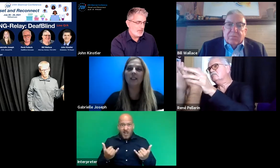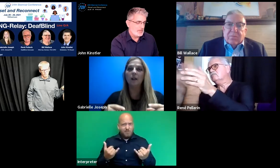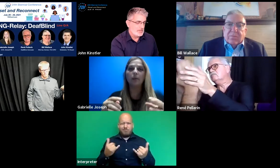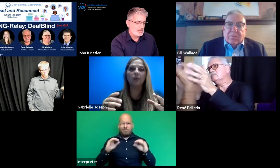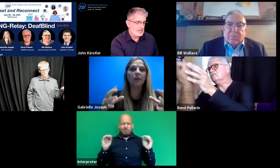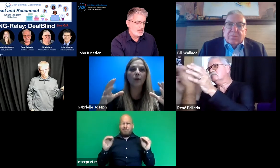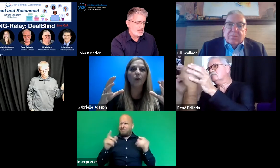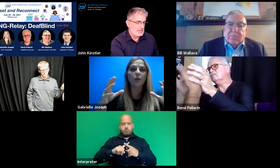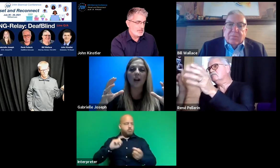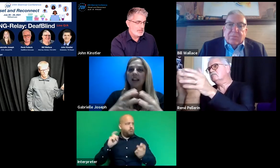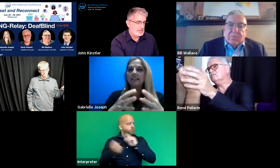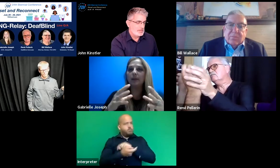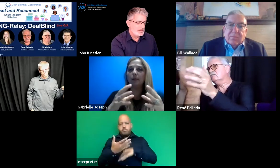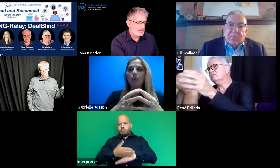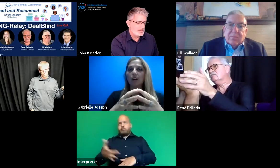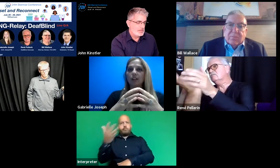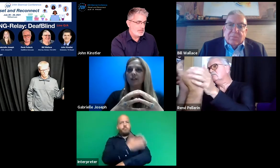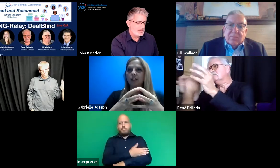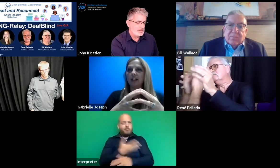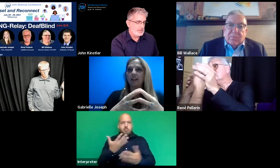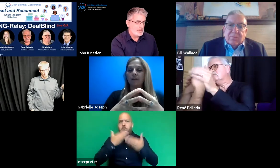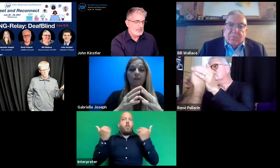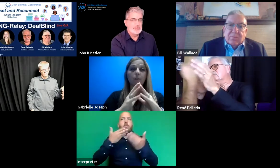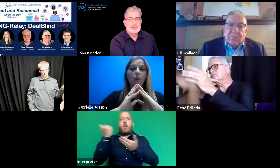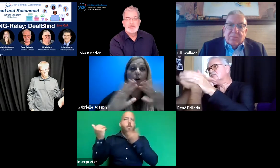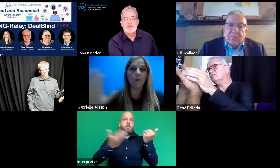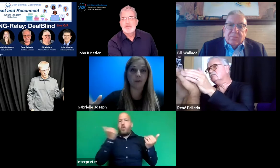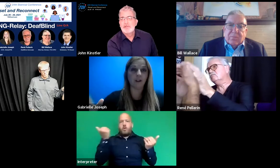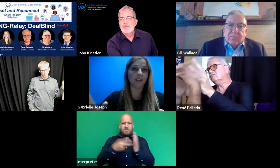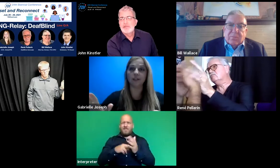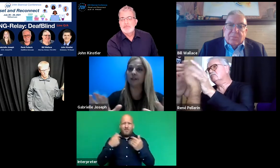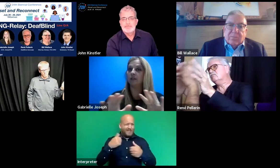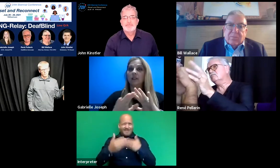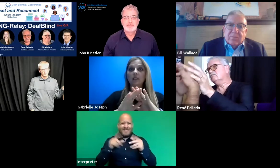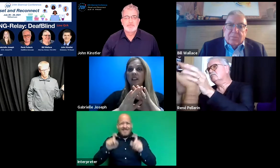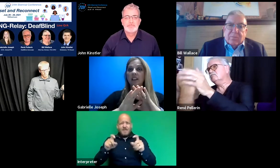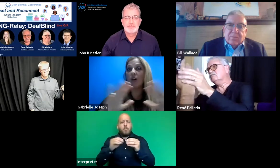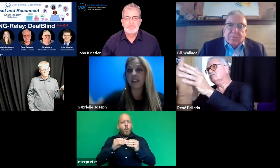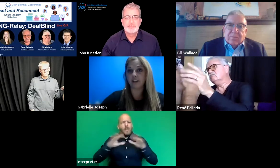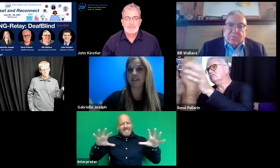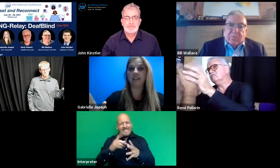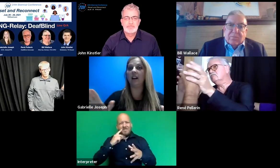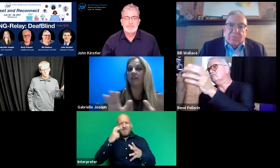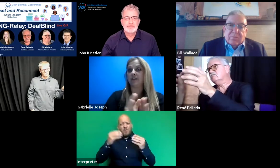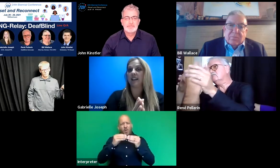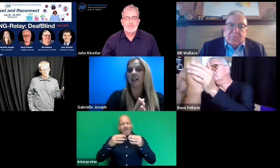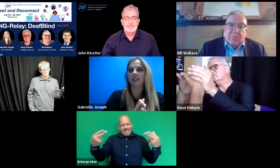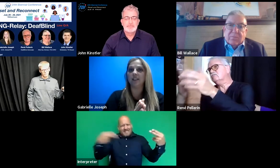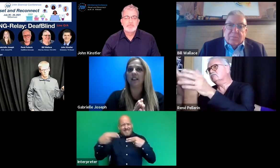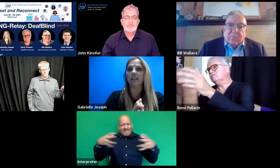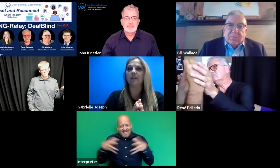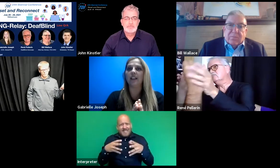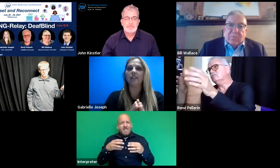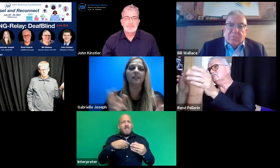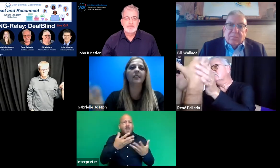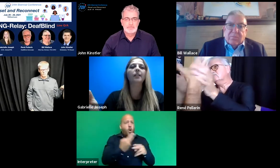year. But there has to be a more concerted effort from all providers in all areas of technology